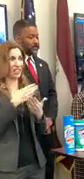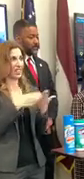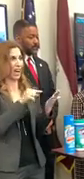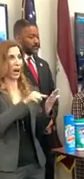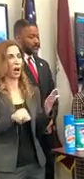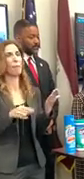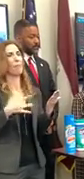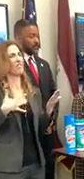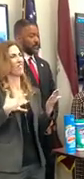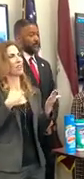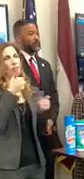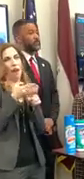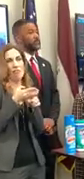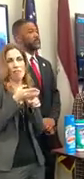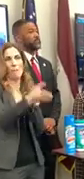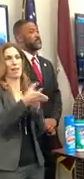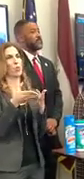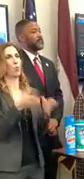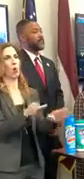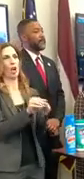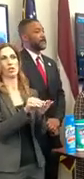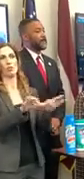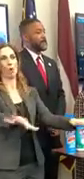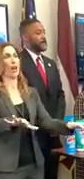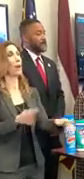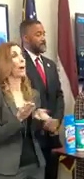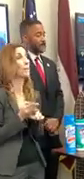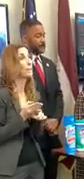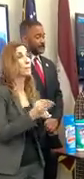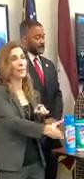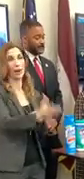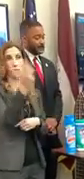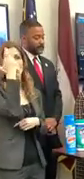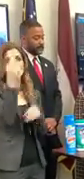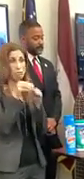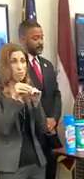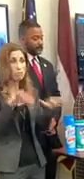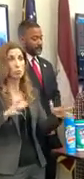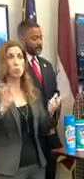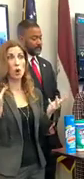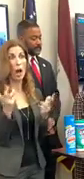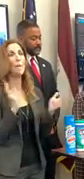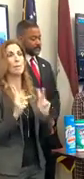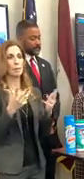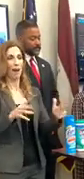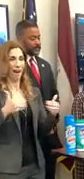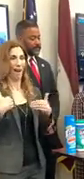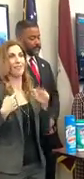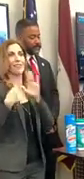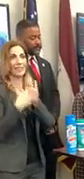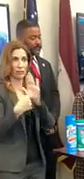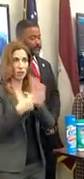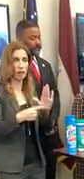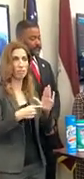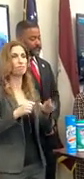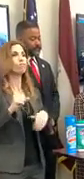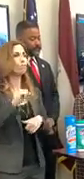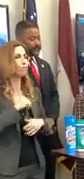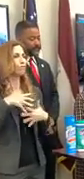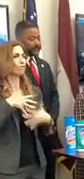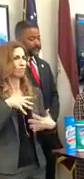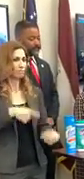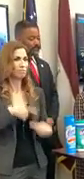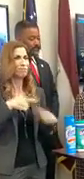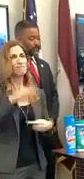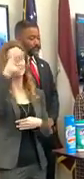the main way that the virus spreads. The main way it spreads is when people are having symptoms. It is